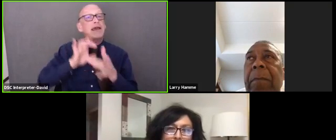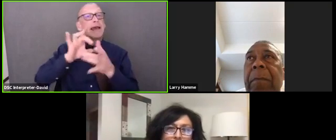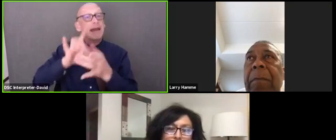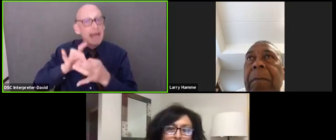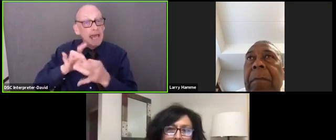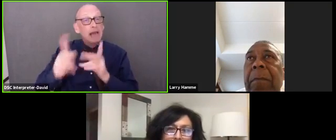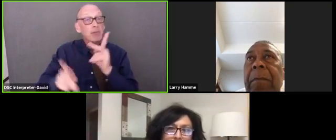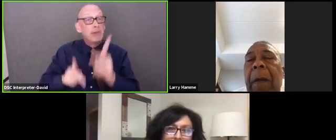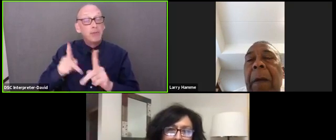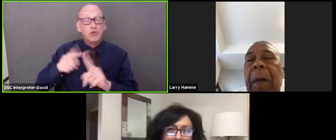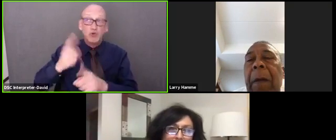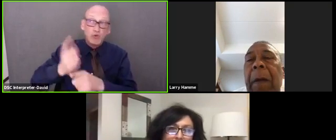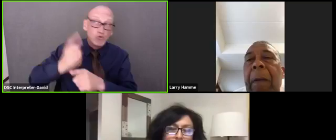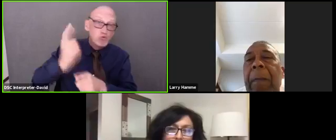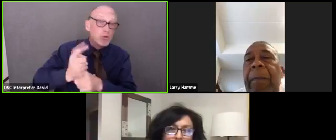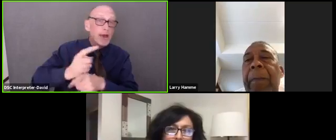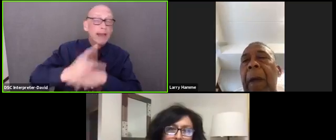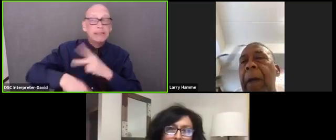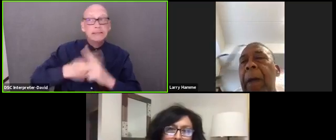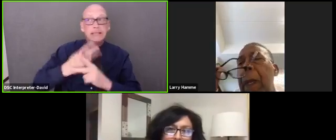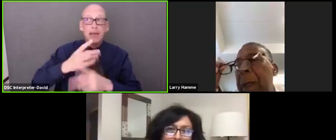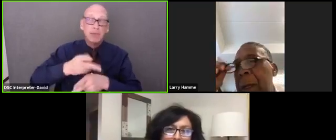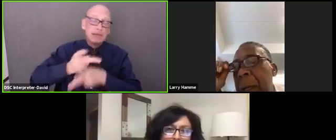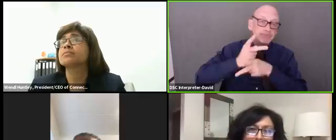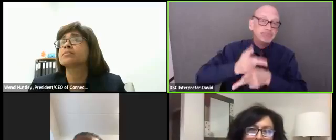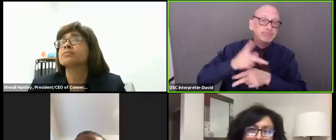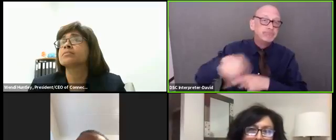the right type of care that they need.